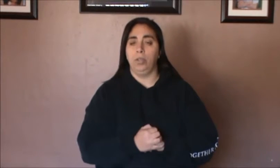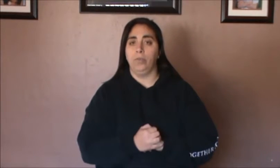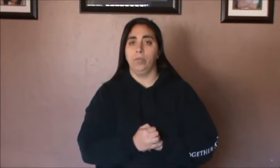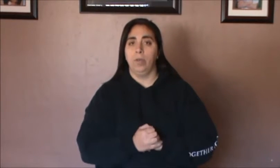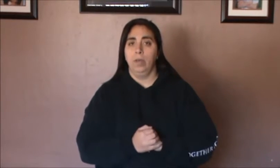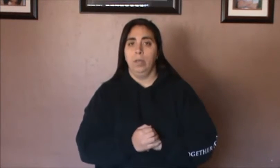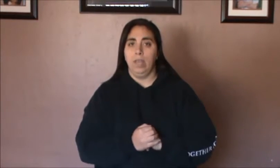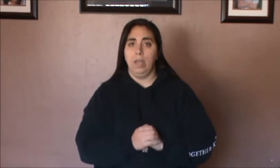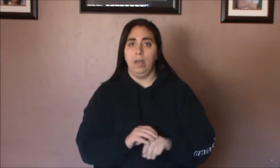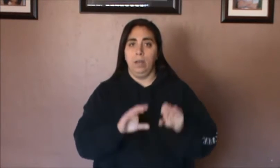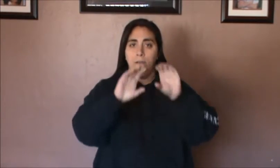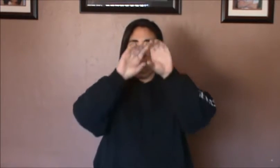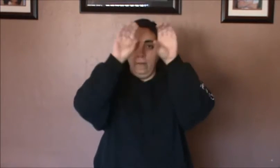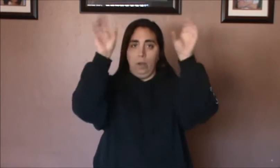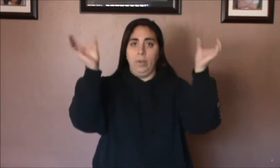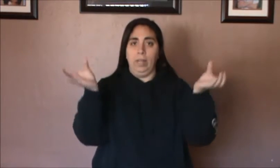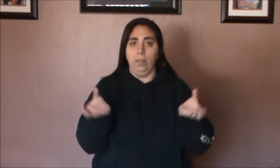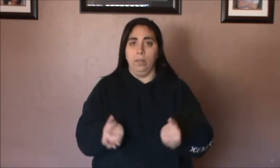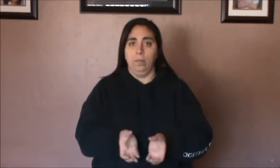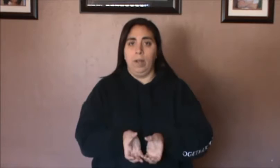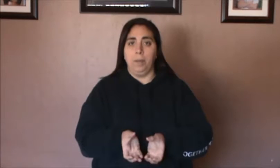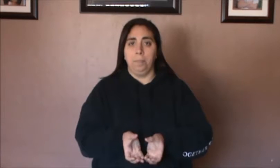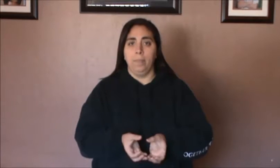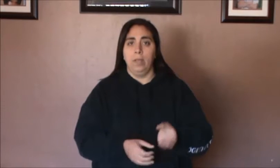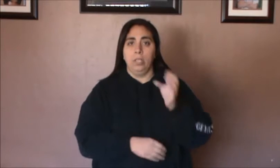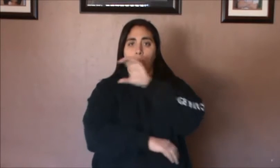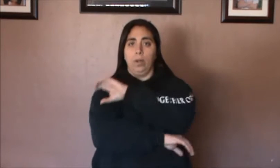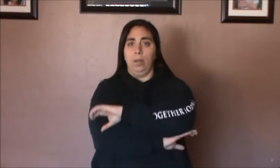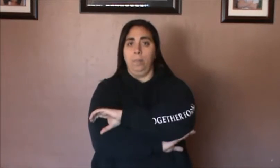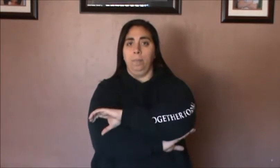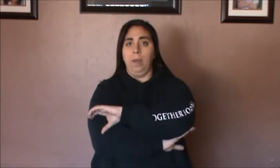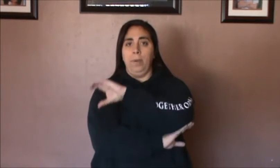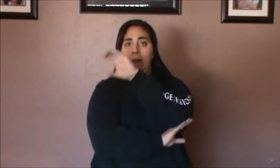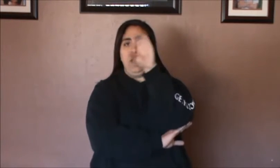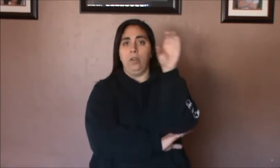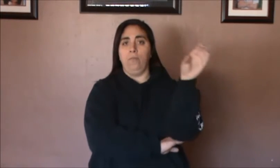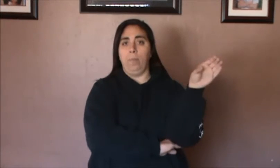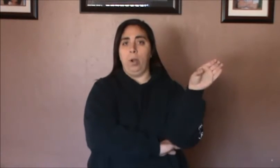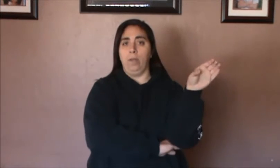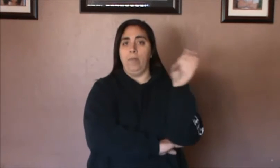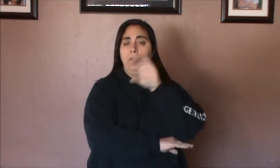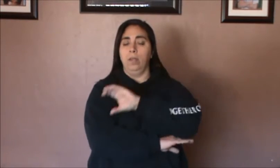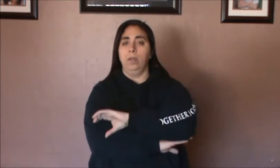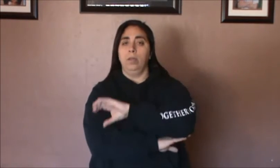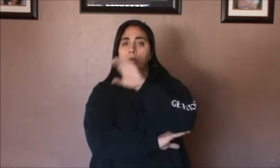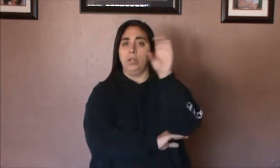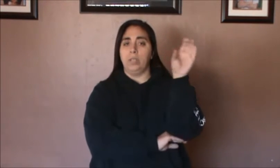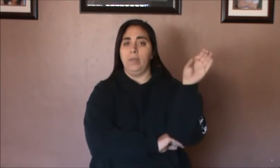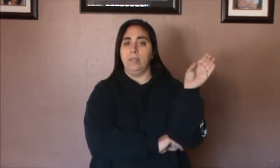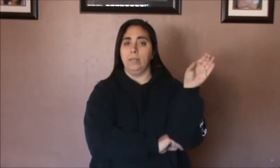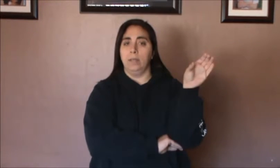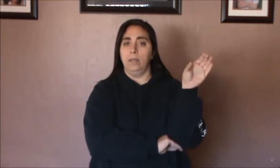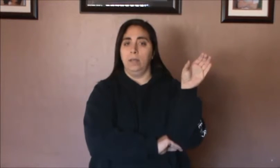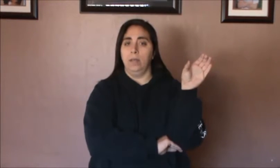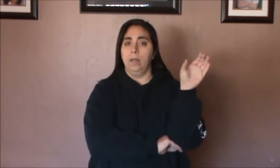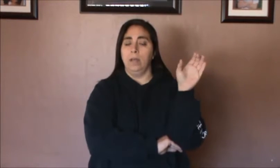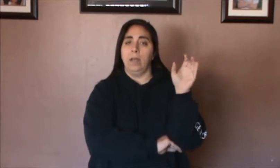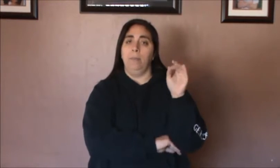use. Think of a wreath, right? So we're gonna cup our hand over part of it. Christmas comes